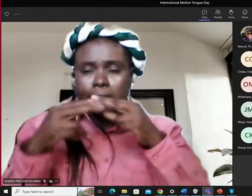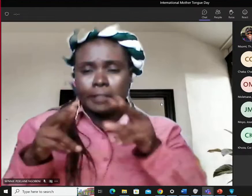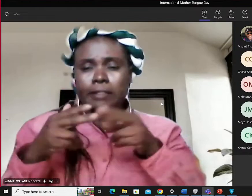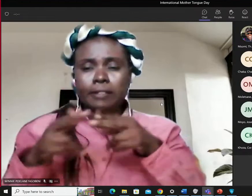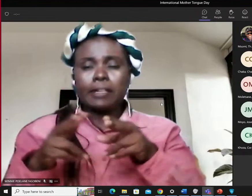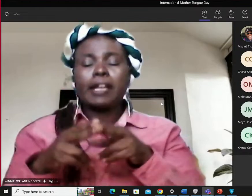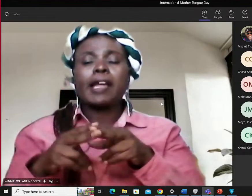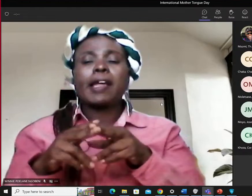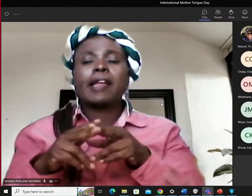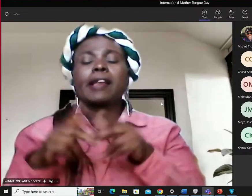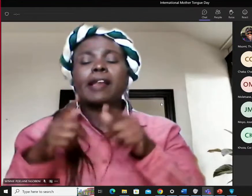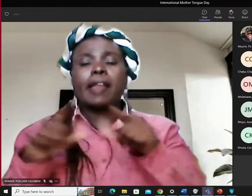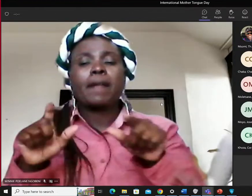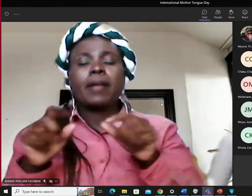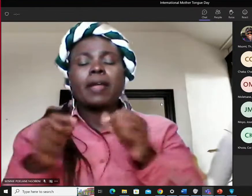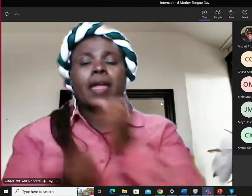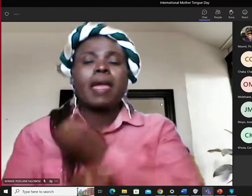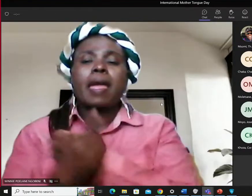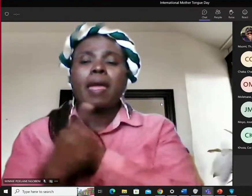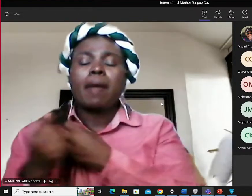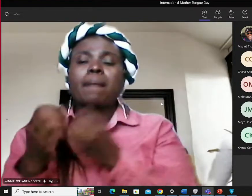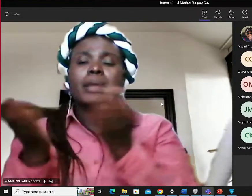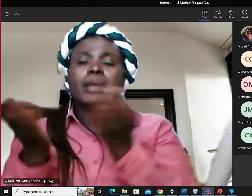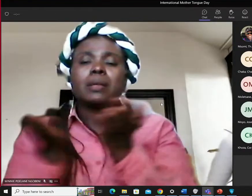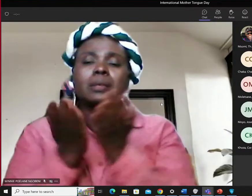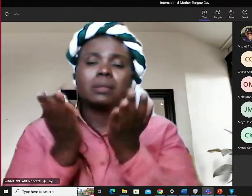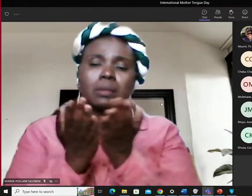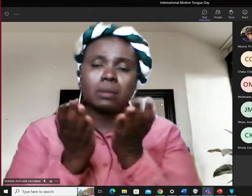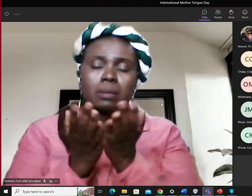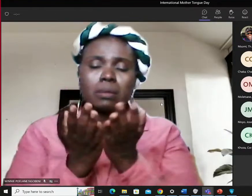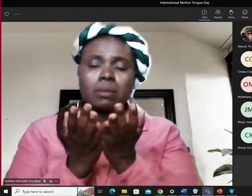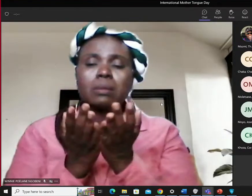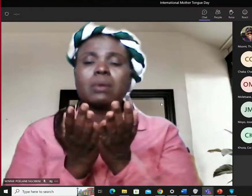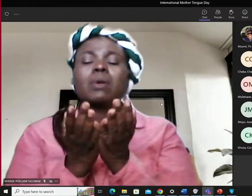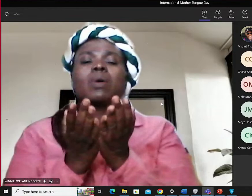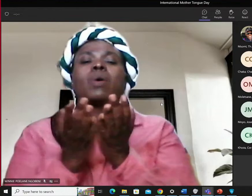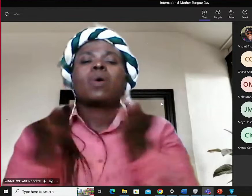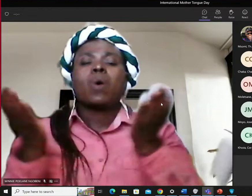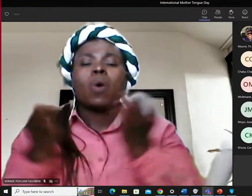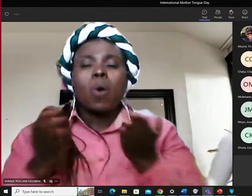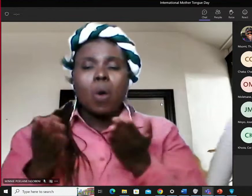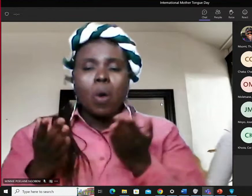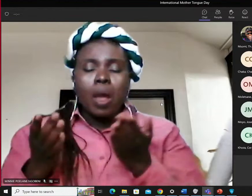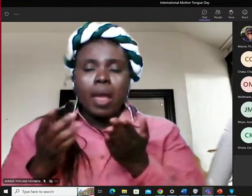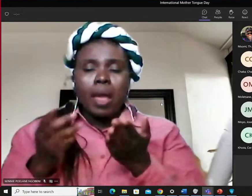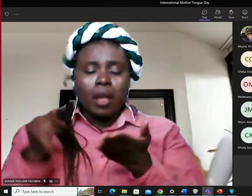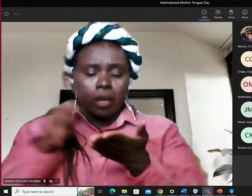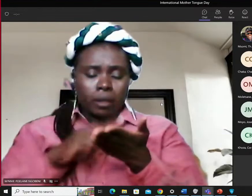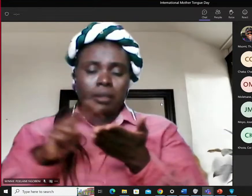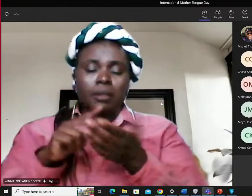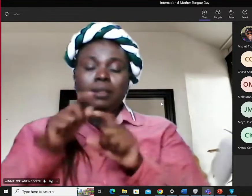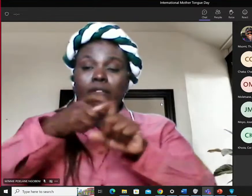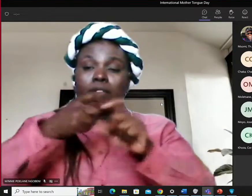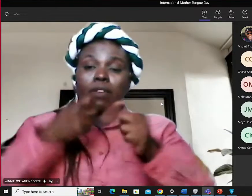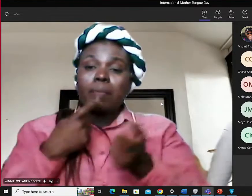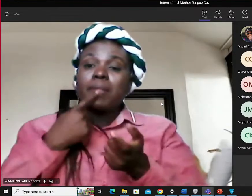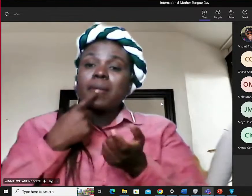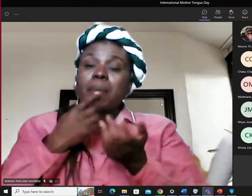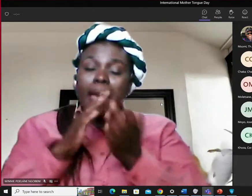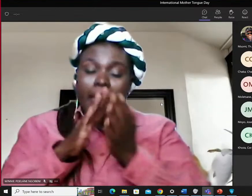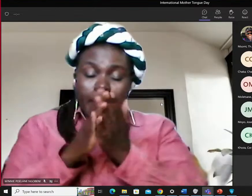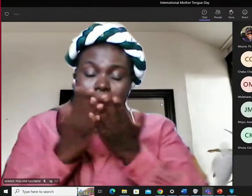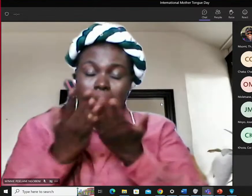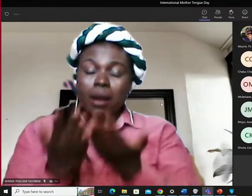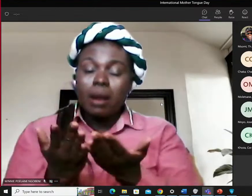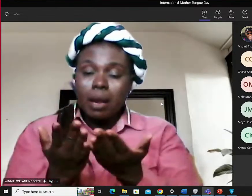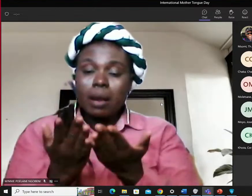school, in service, when you read from the Bible, when you read from the books.